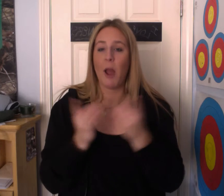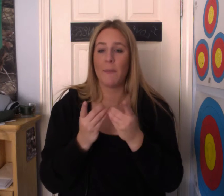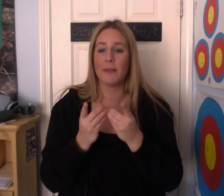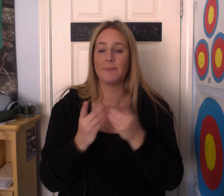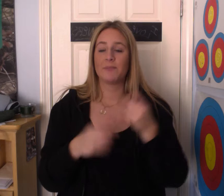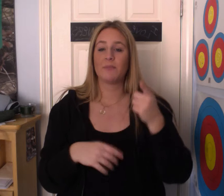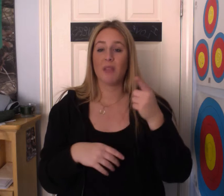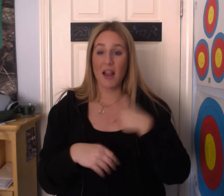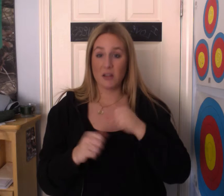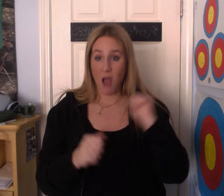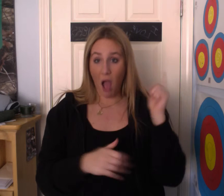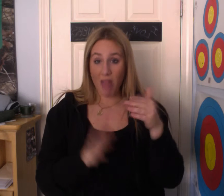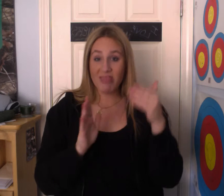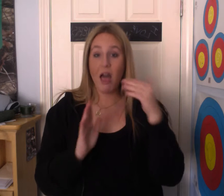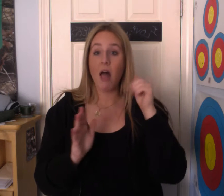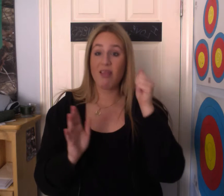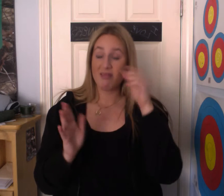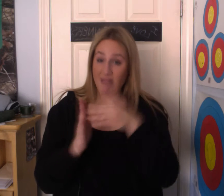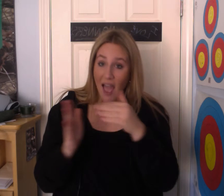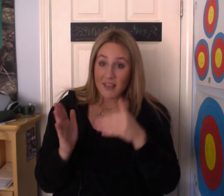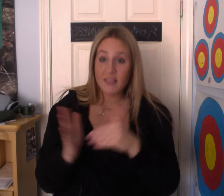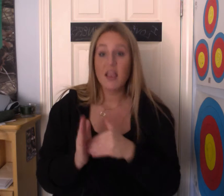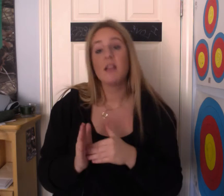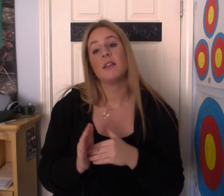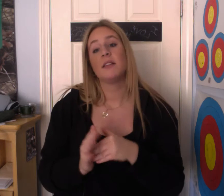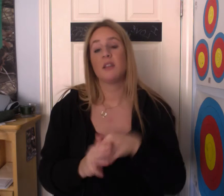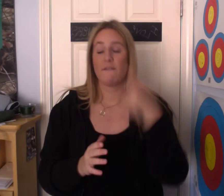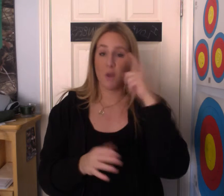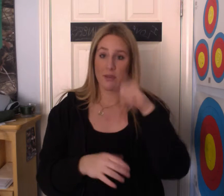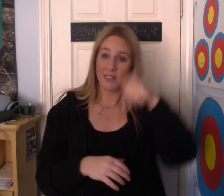kids' homework. I got A's in all of my classes, A's in all of their classes.